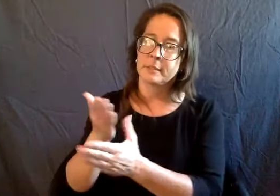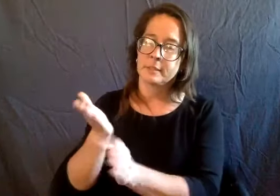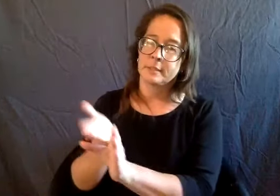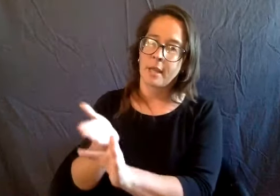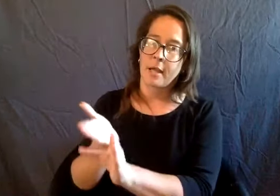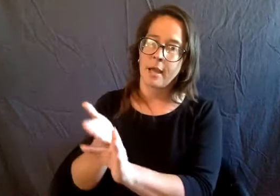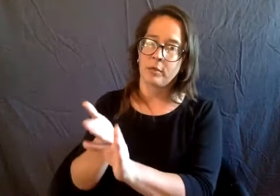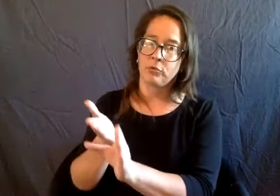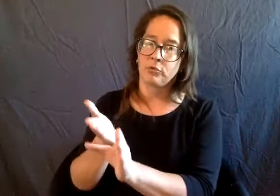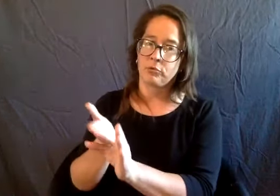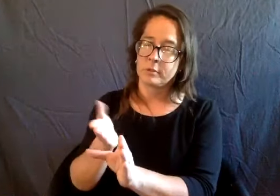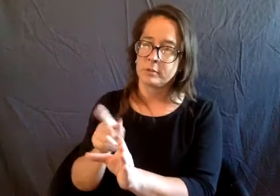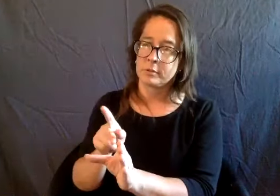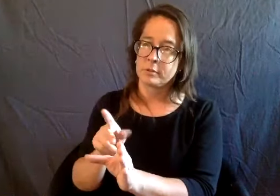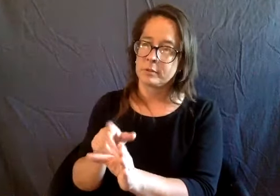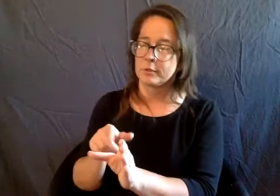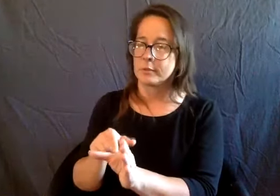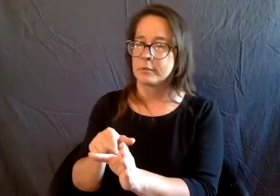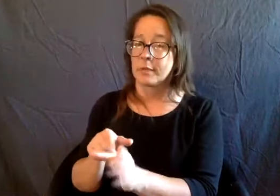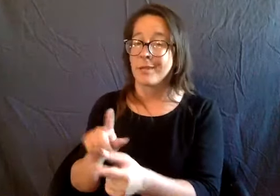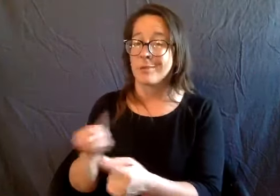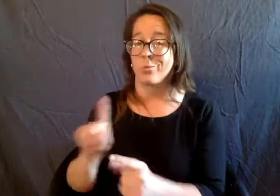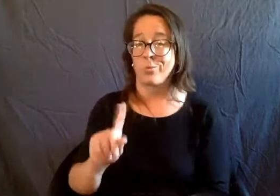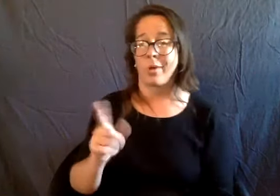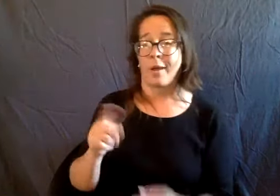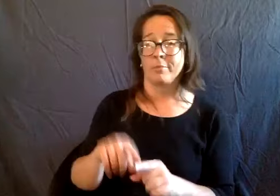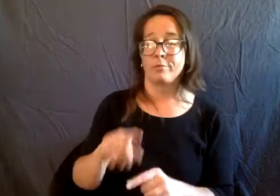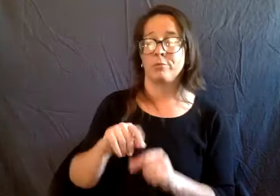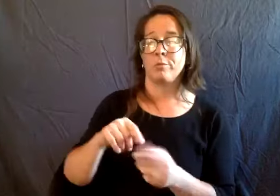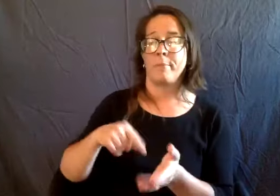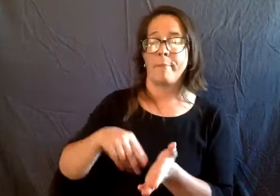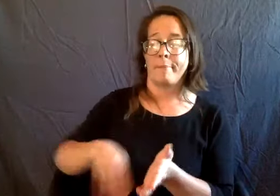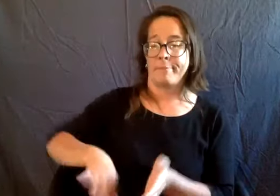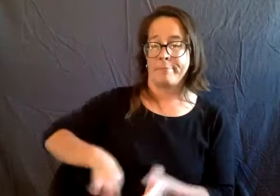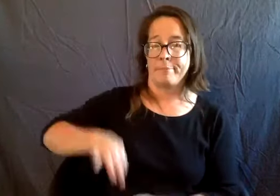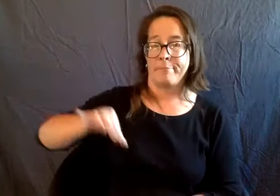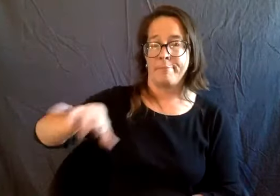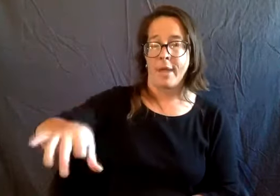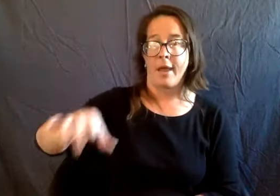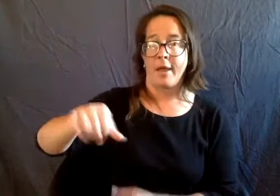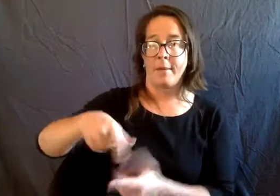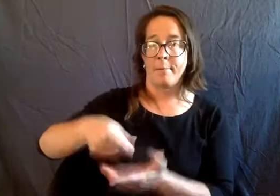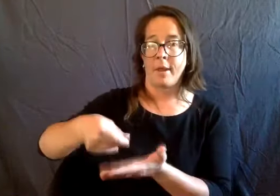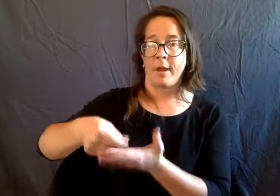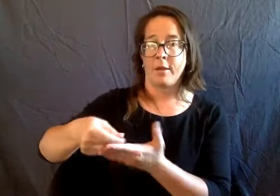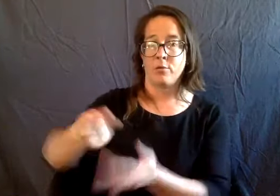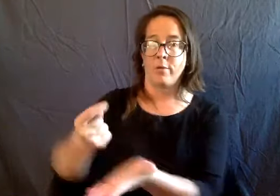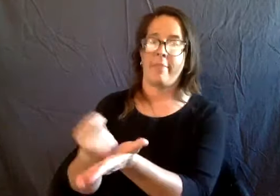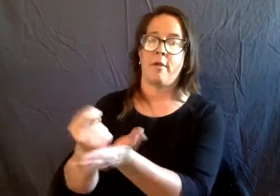where you pay money to go to a therapist and lie to them. That's how that worked. I had